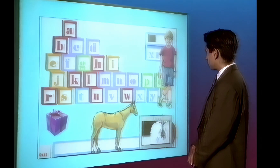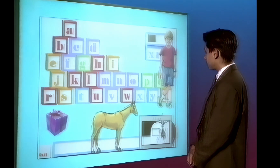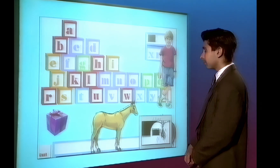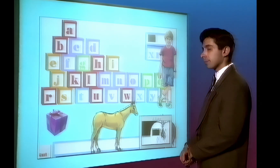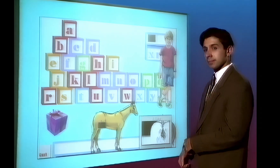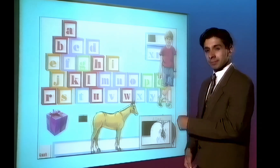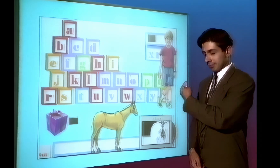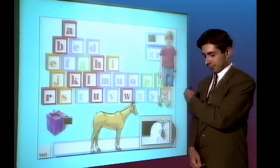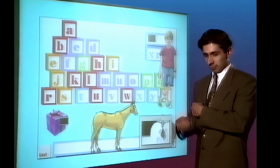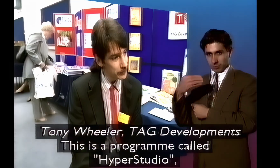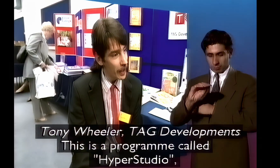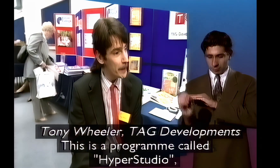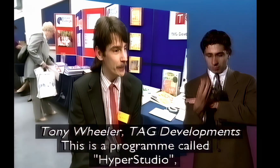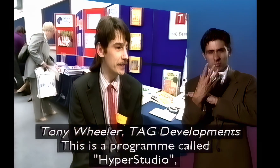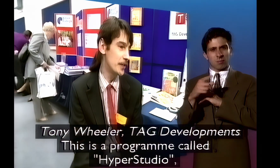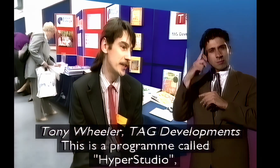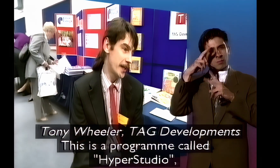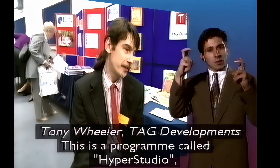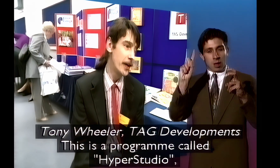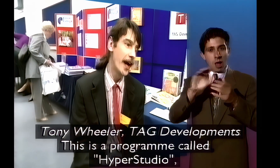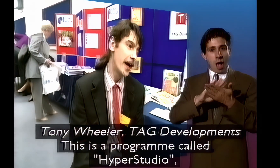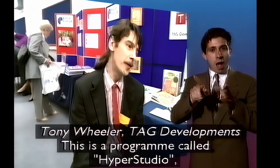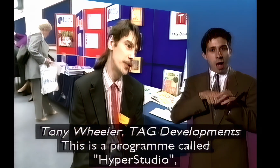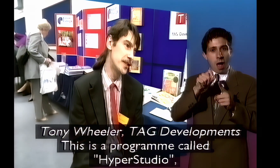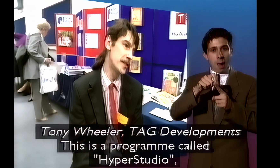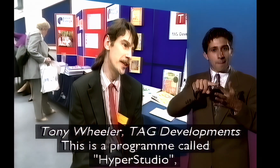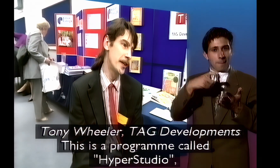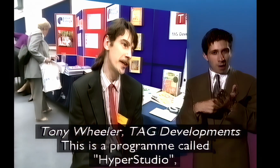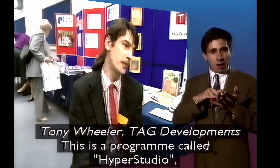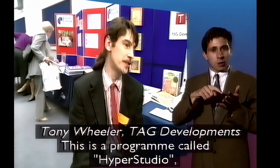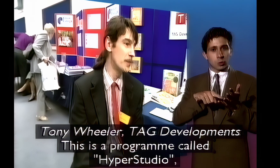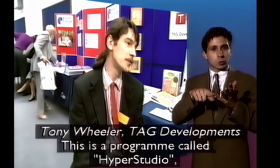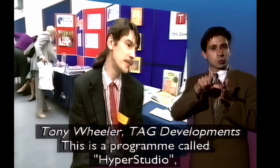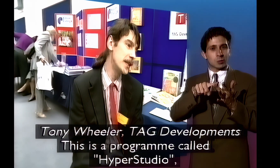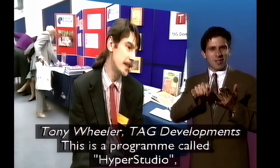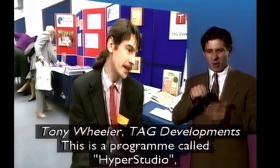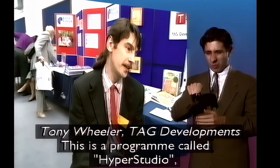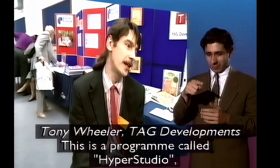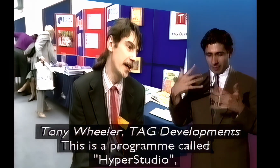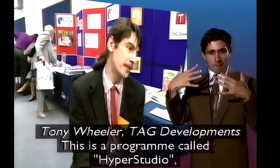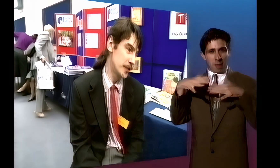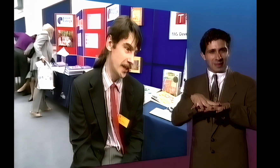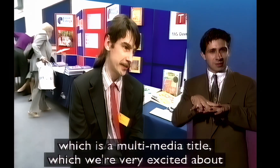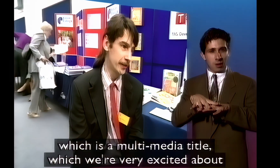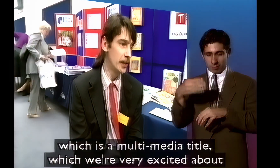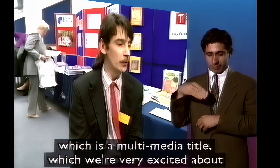This is a program called Hyper Studio, which is a multimedia title,